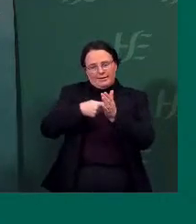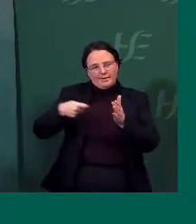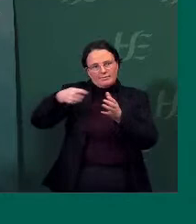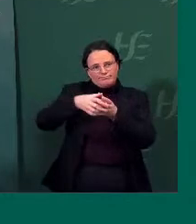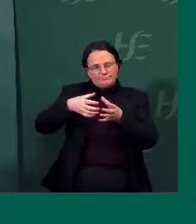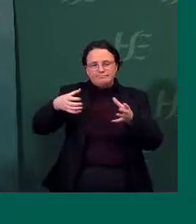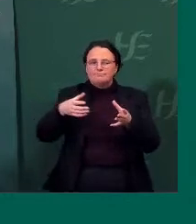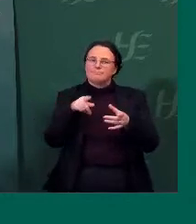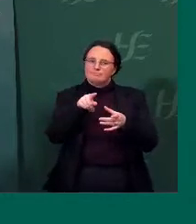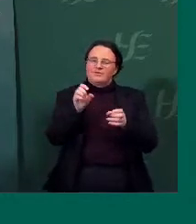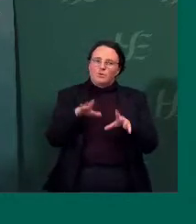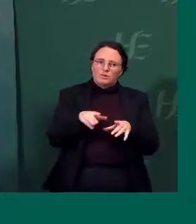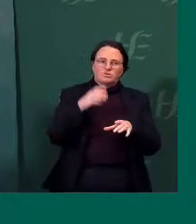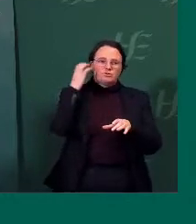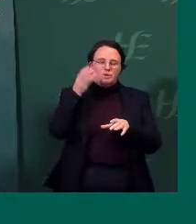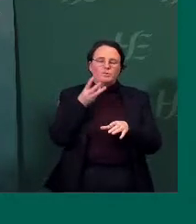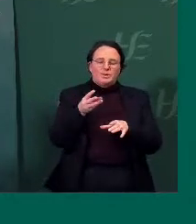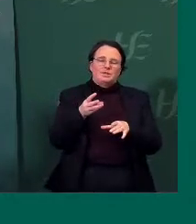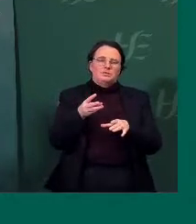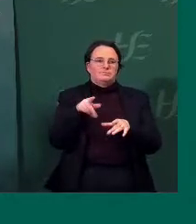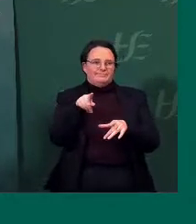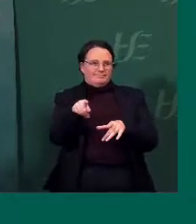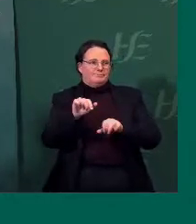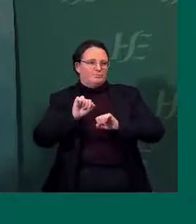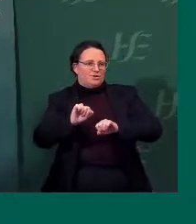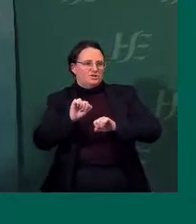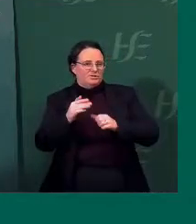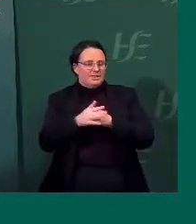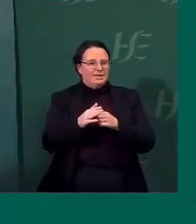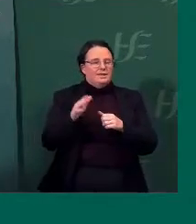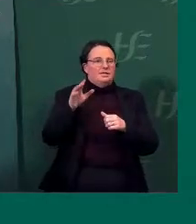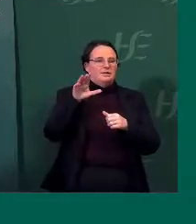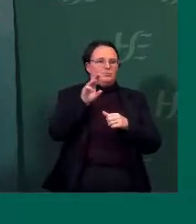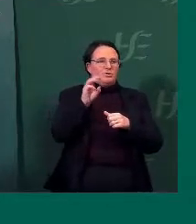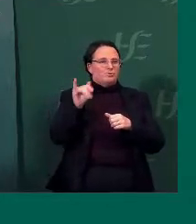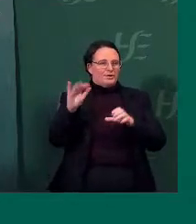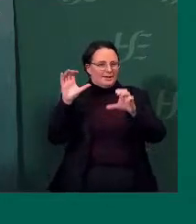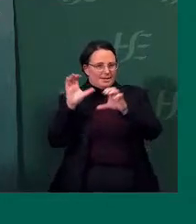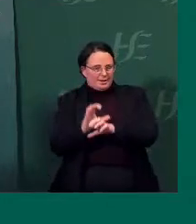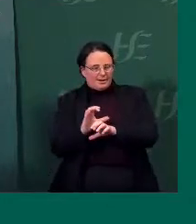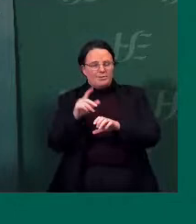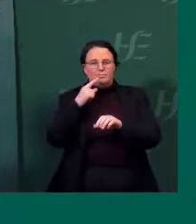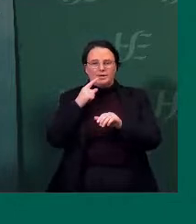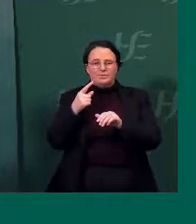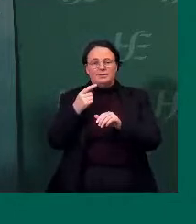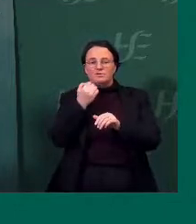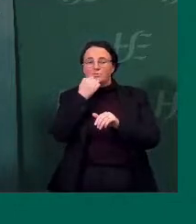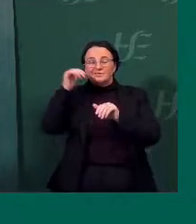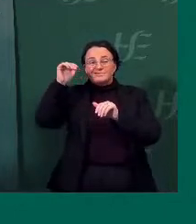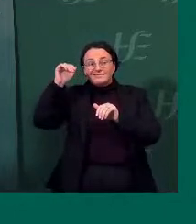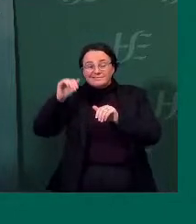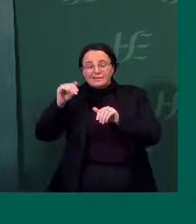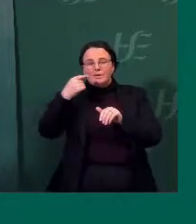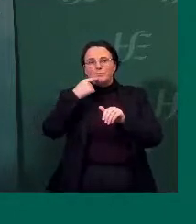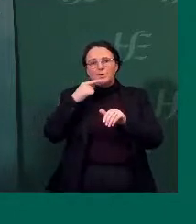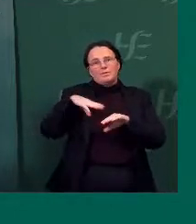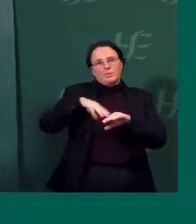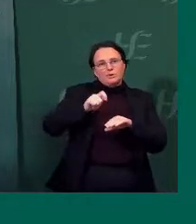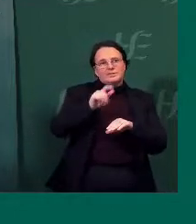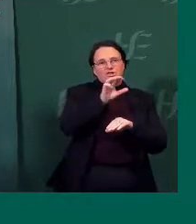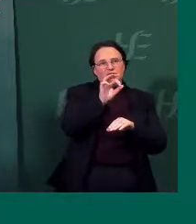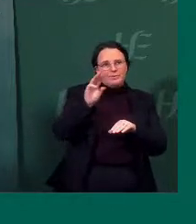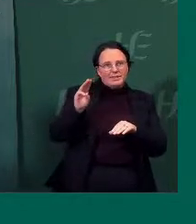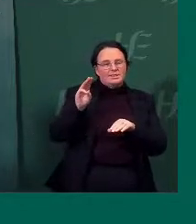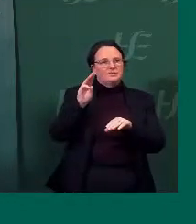Christmas period will bring certain pressures for primary care. We may see a slight drop off there, but again, plans in place with all the major GPs and pharmacies